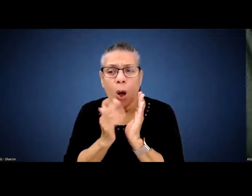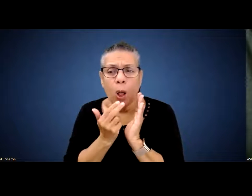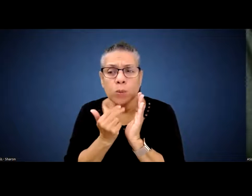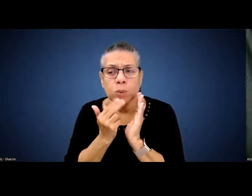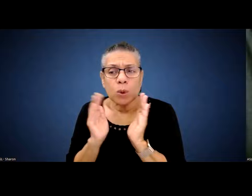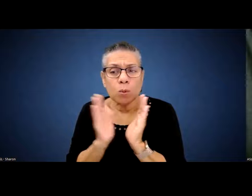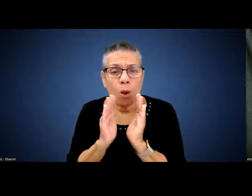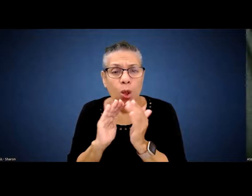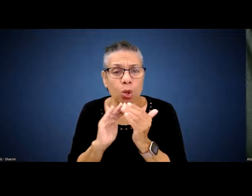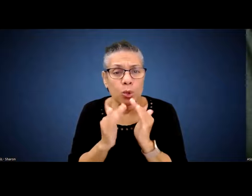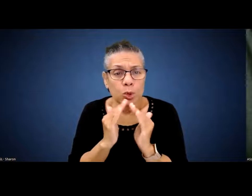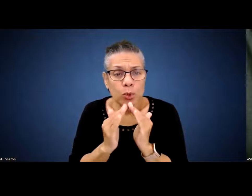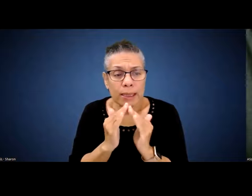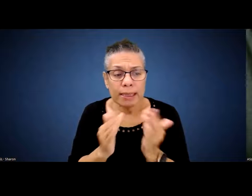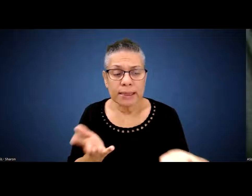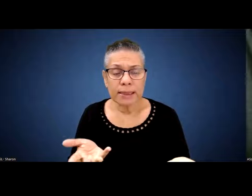communities, and